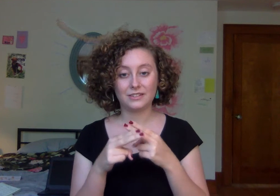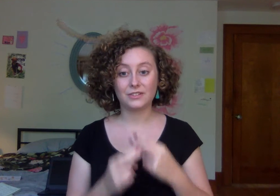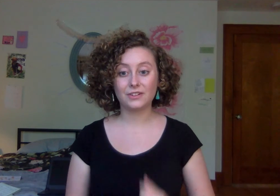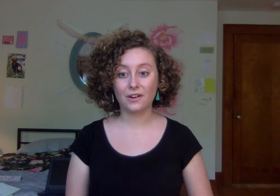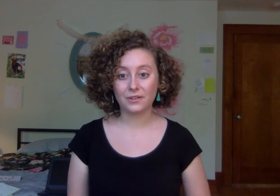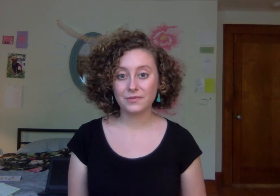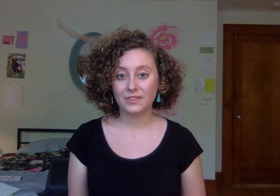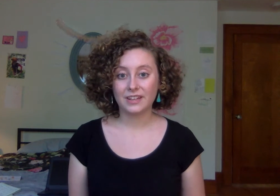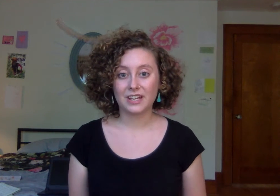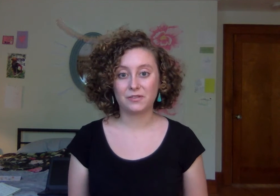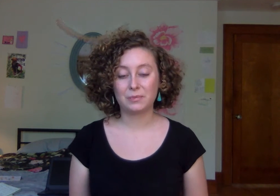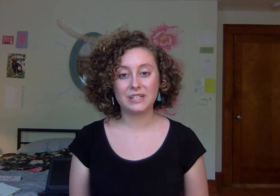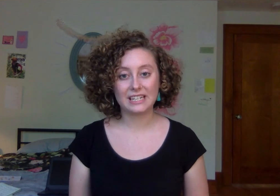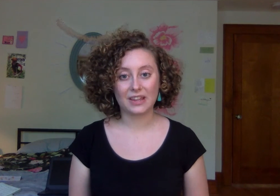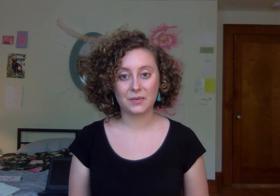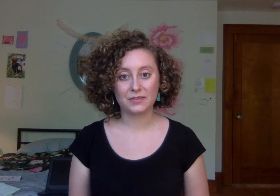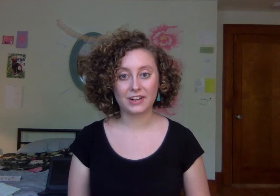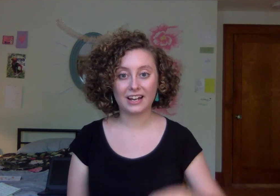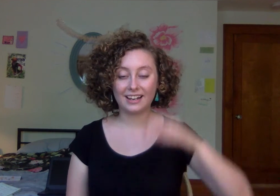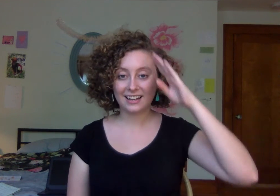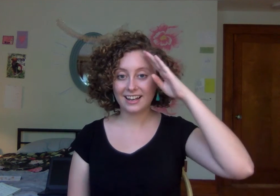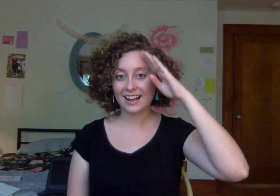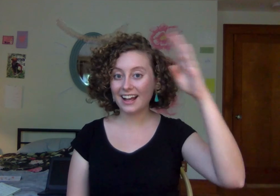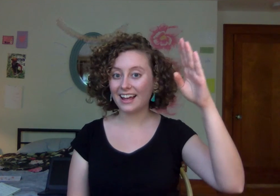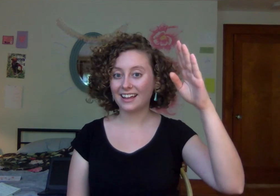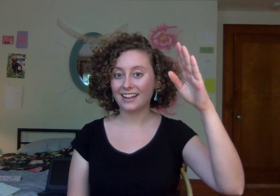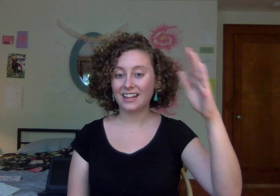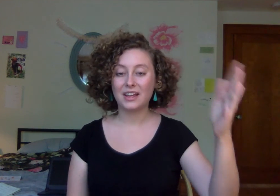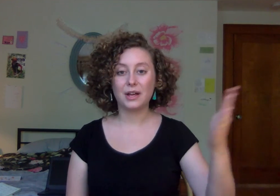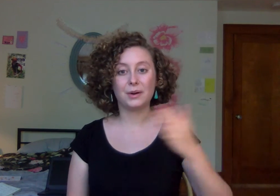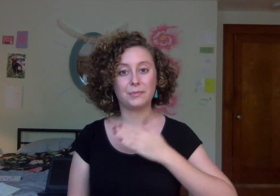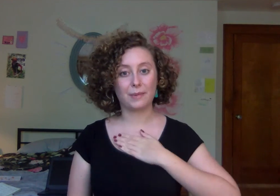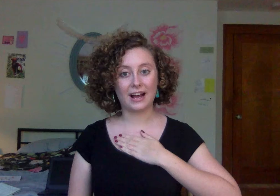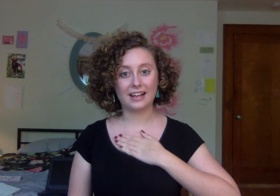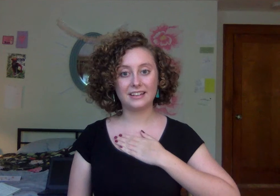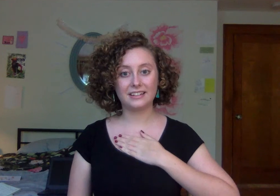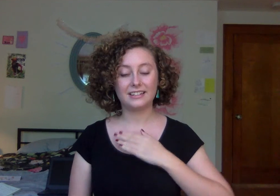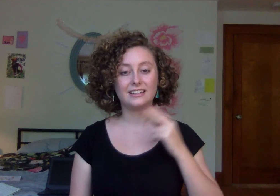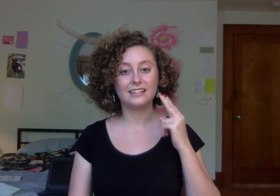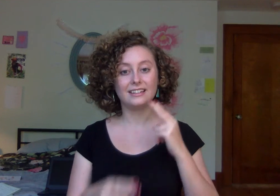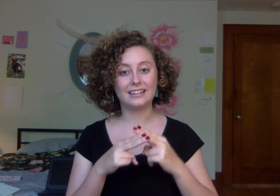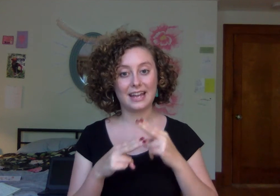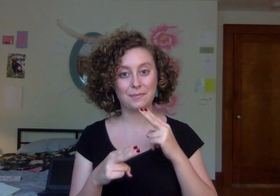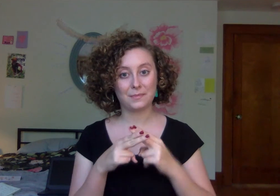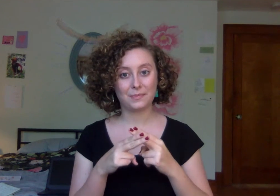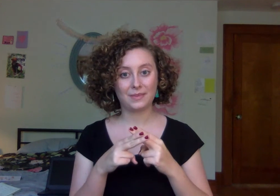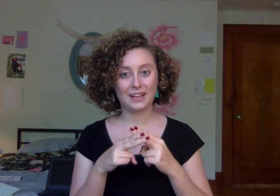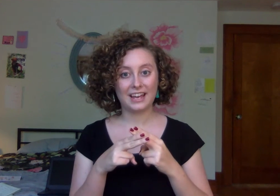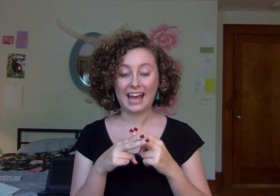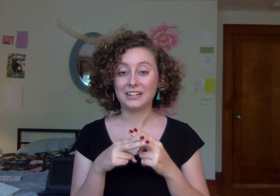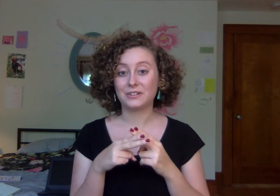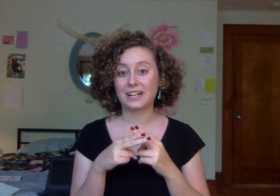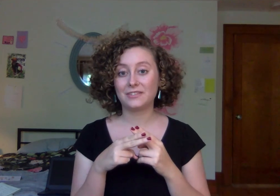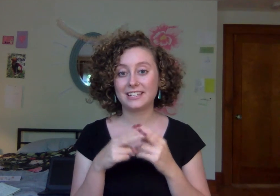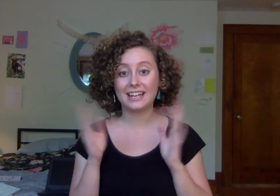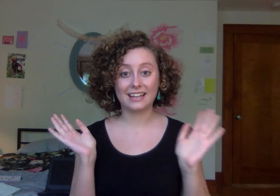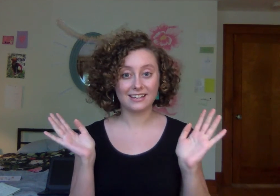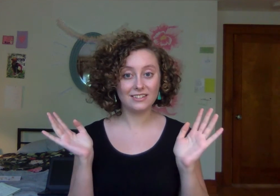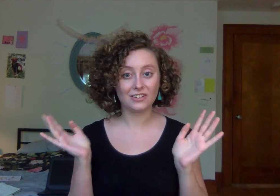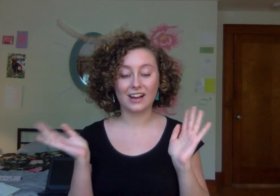So if we put it together, we've got hi, my name. And you don't have to say is or